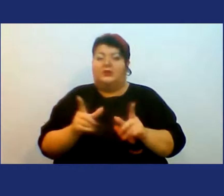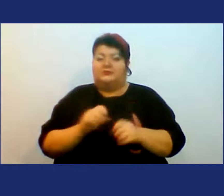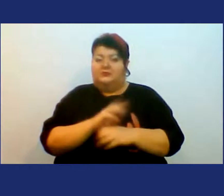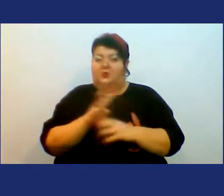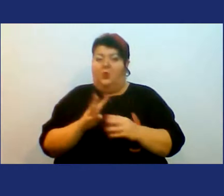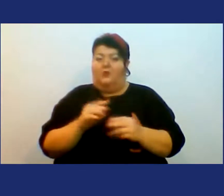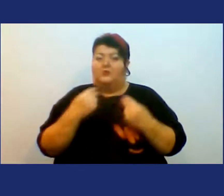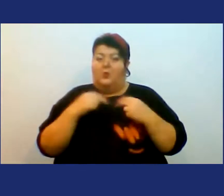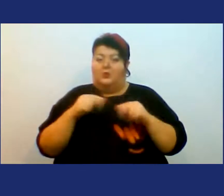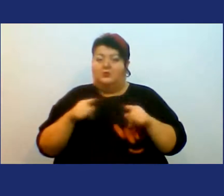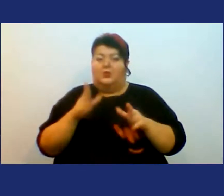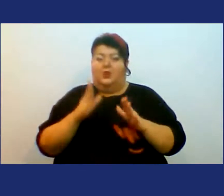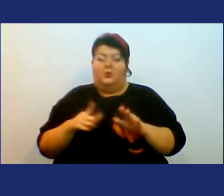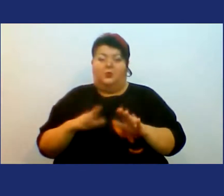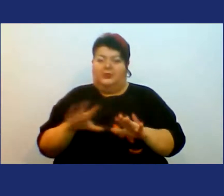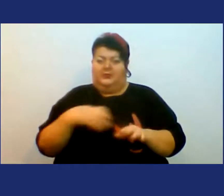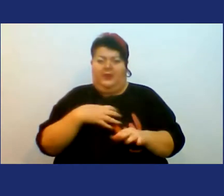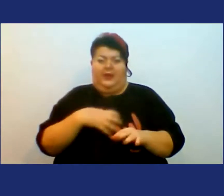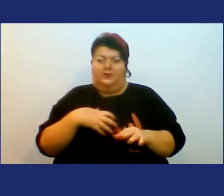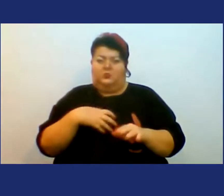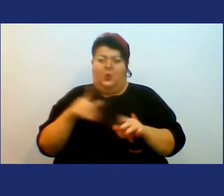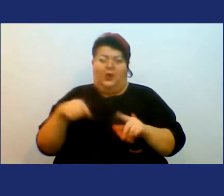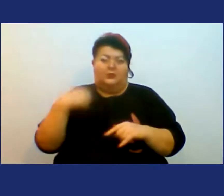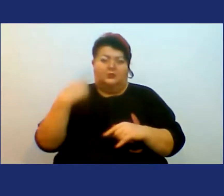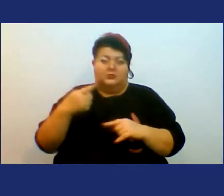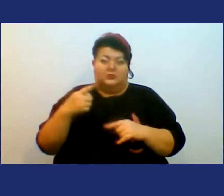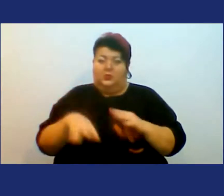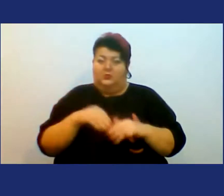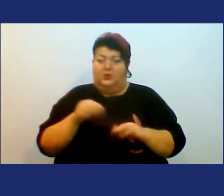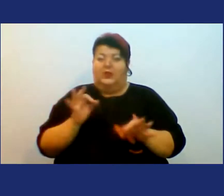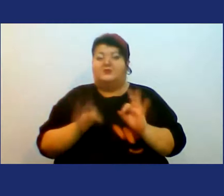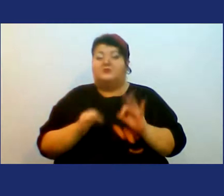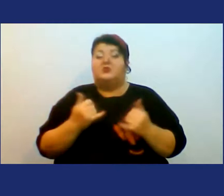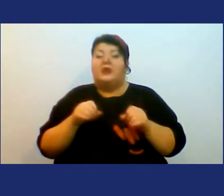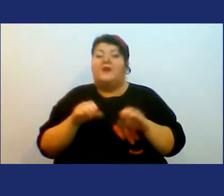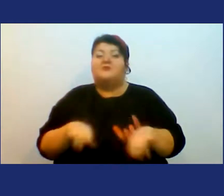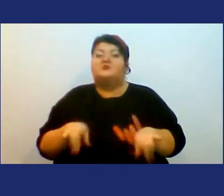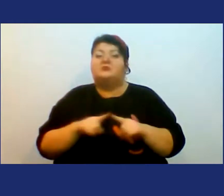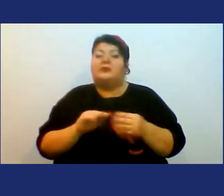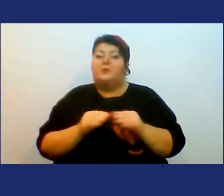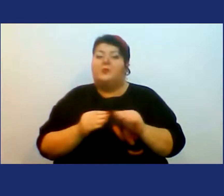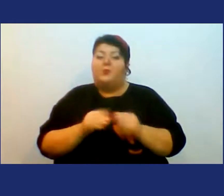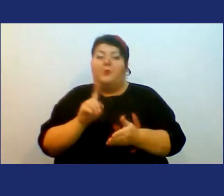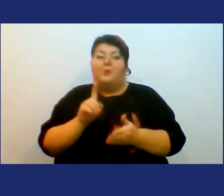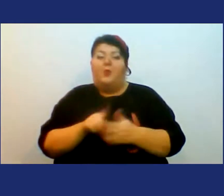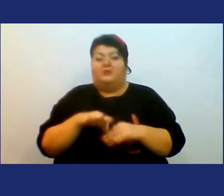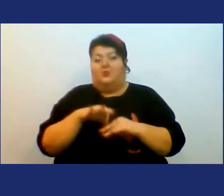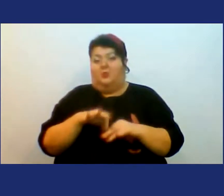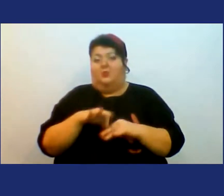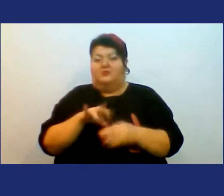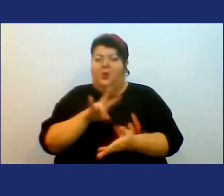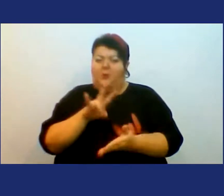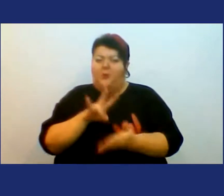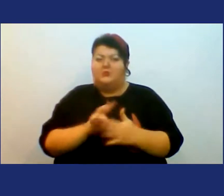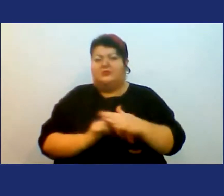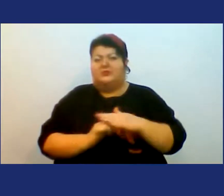by voters with COVID. That is unacceptable. We hope the situation with COVID